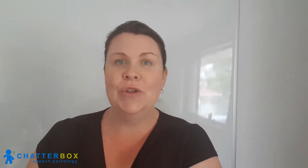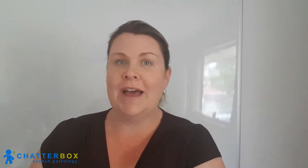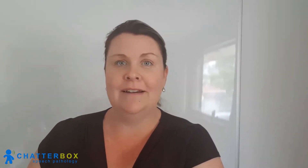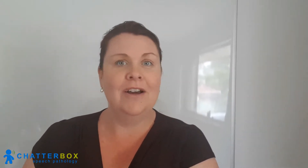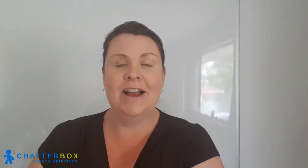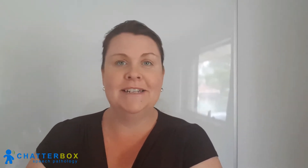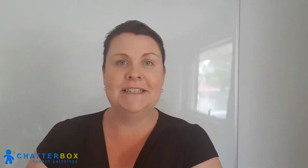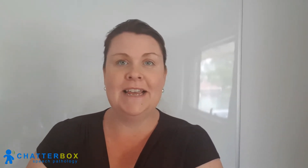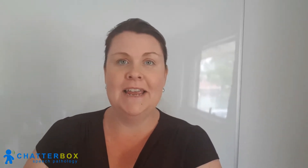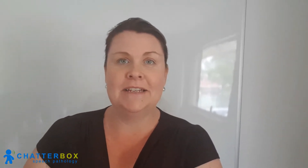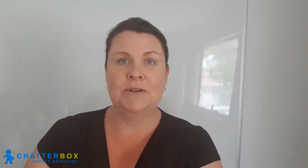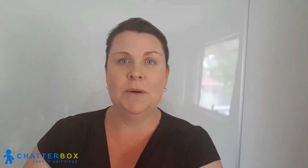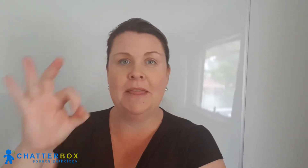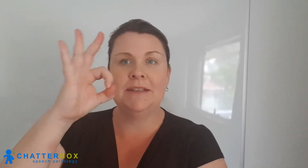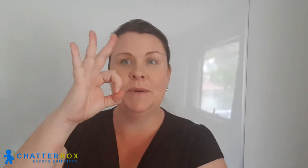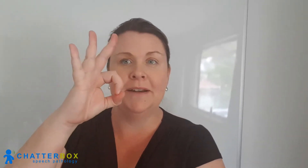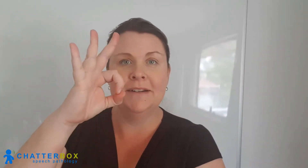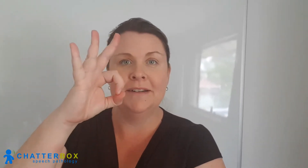that? I didn't say it. What about this one?